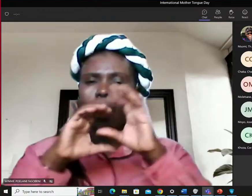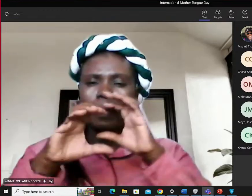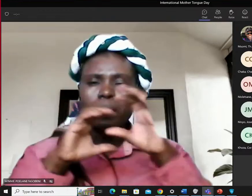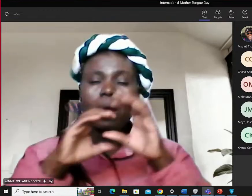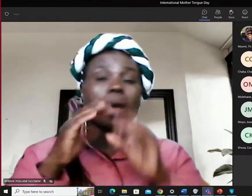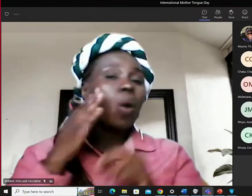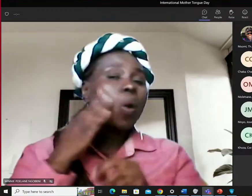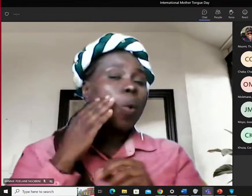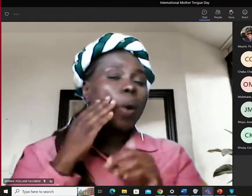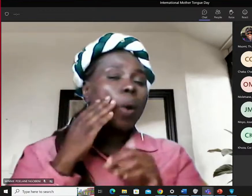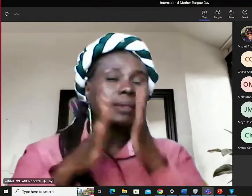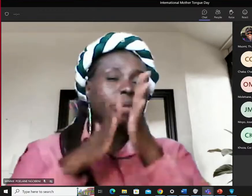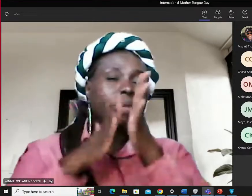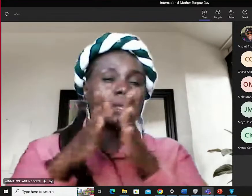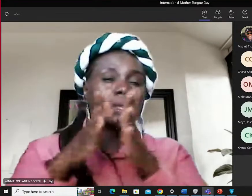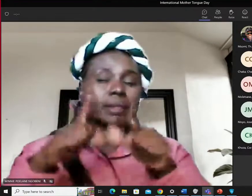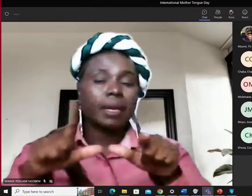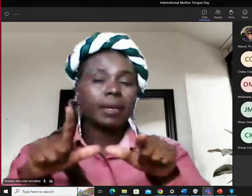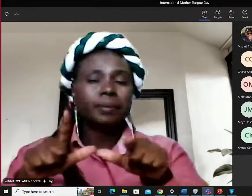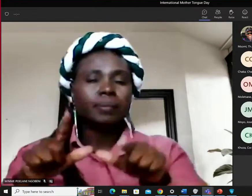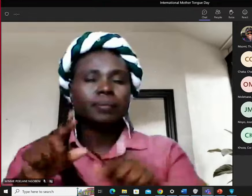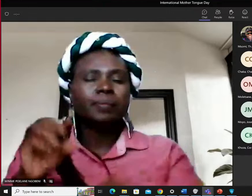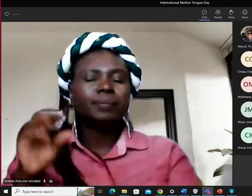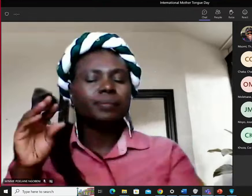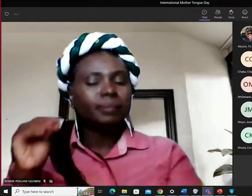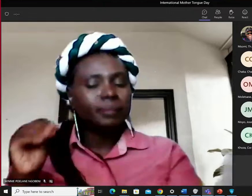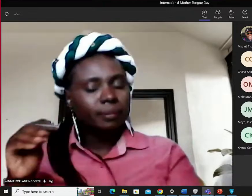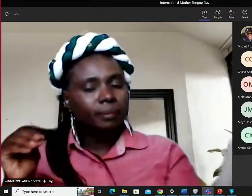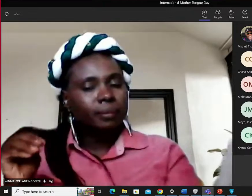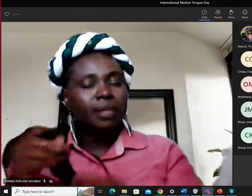signing to speech,